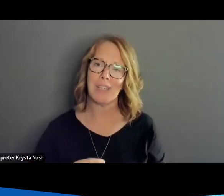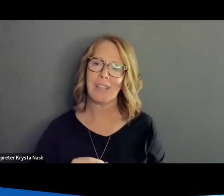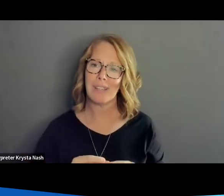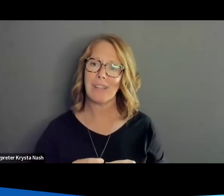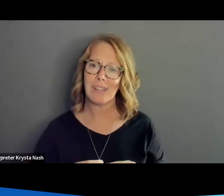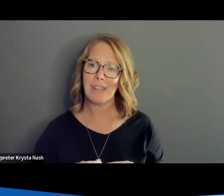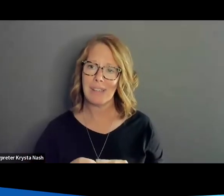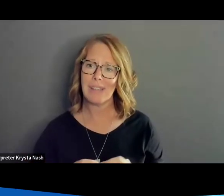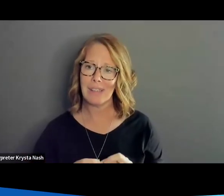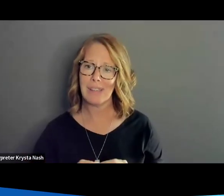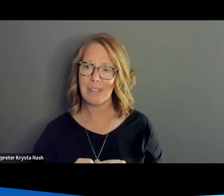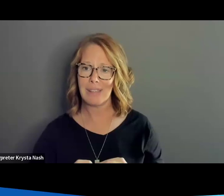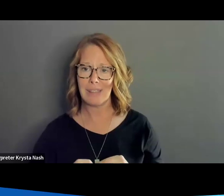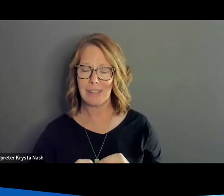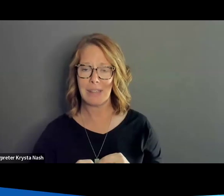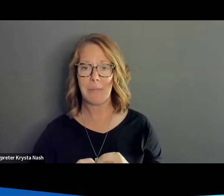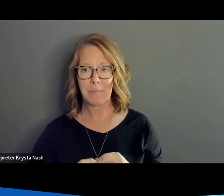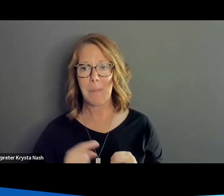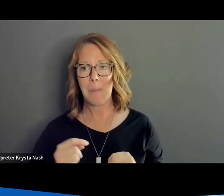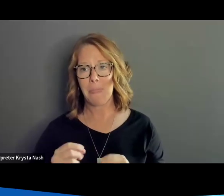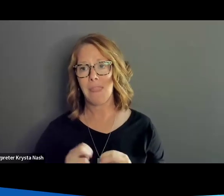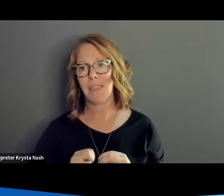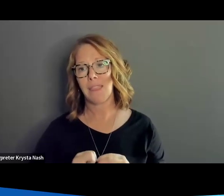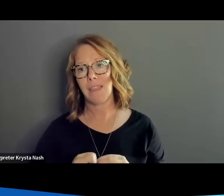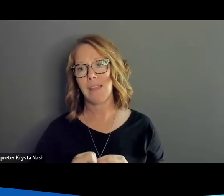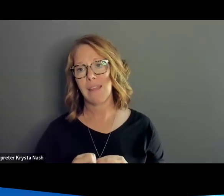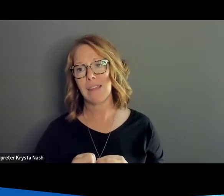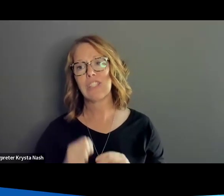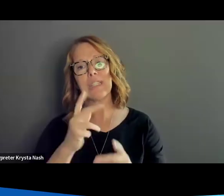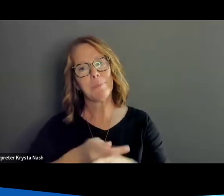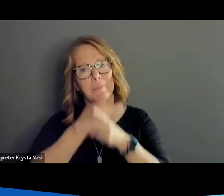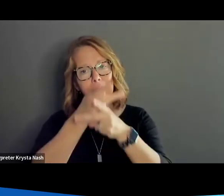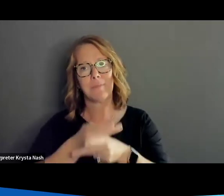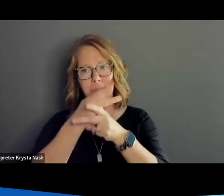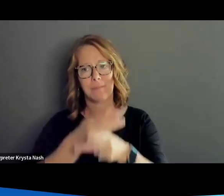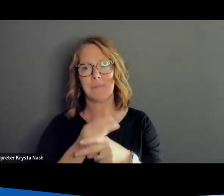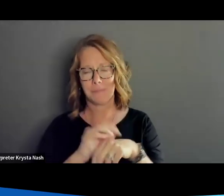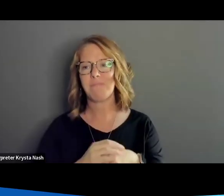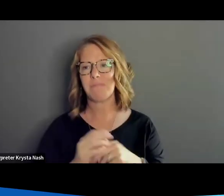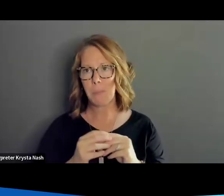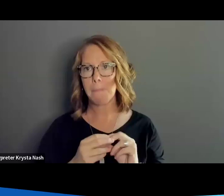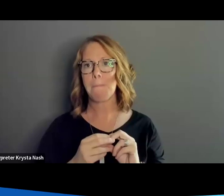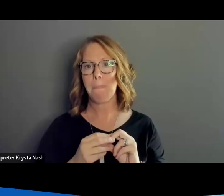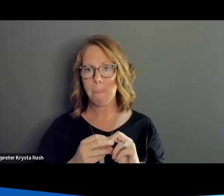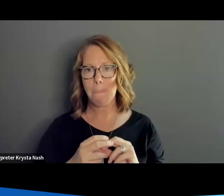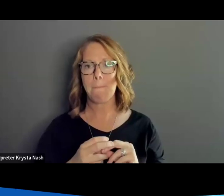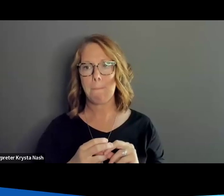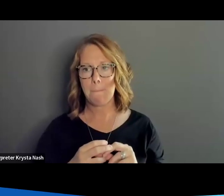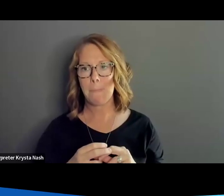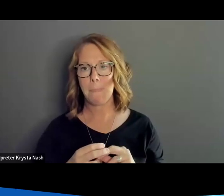would really like to hear more and see more of these things. So people would capture this. And so,